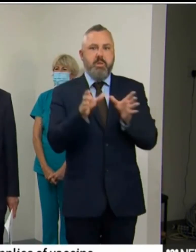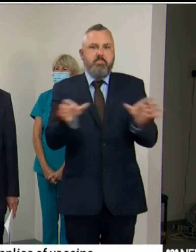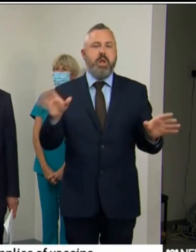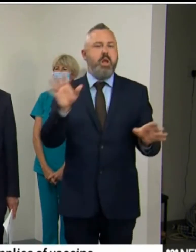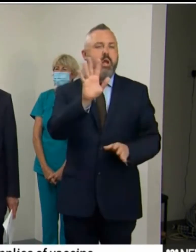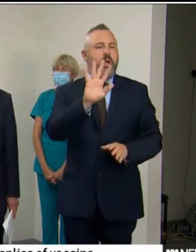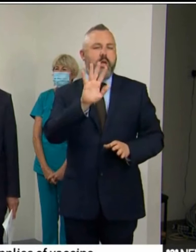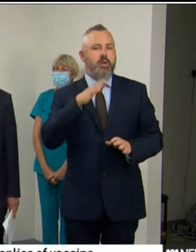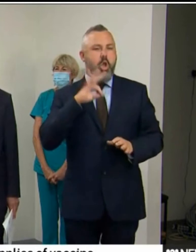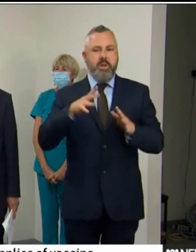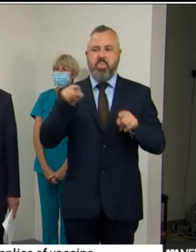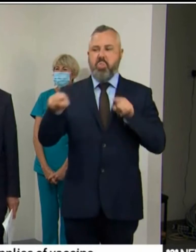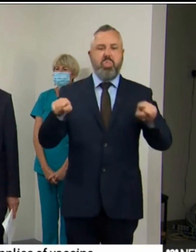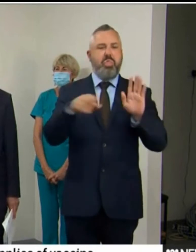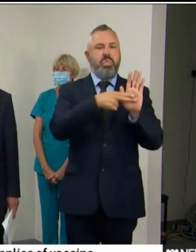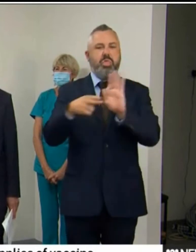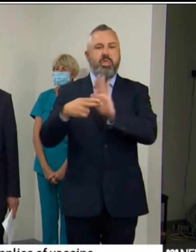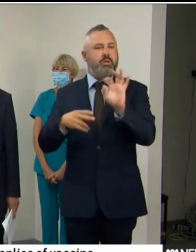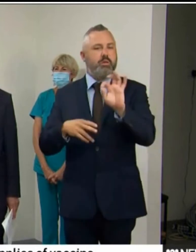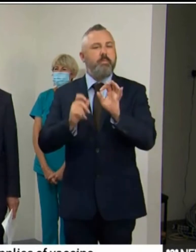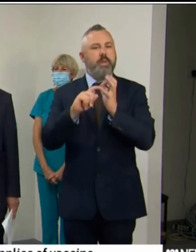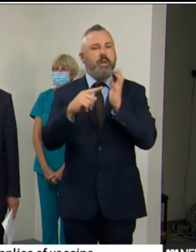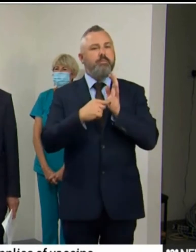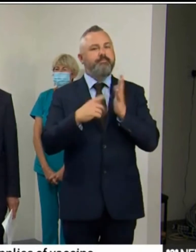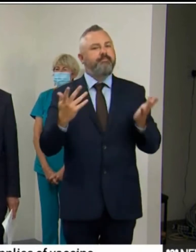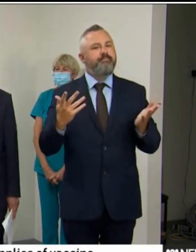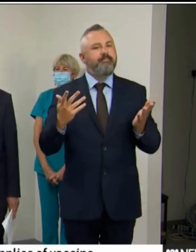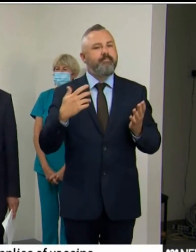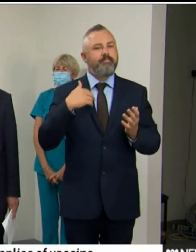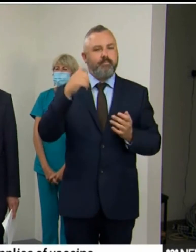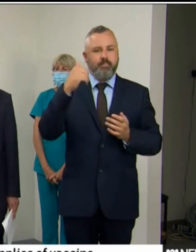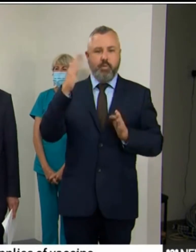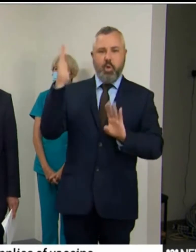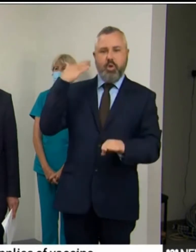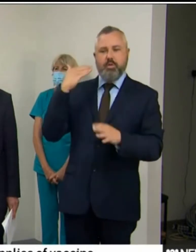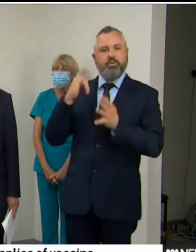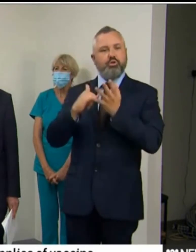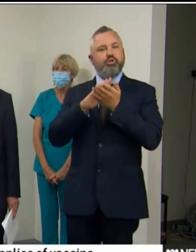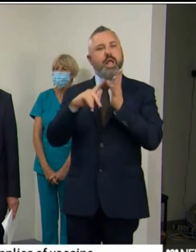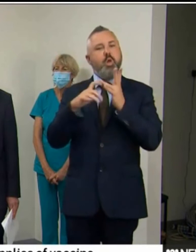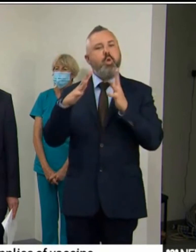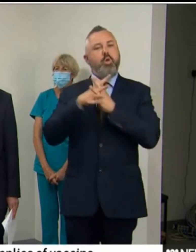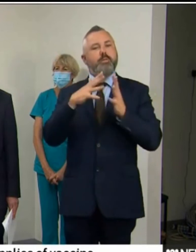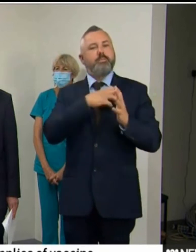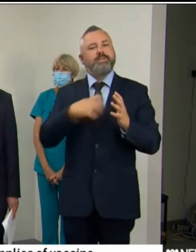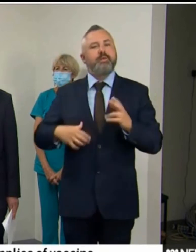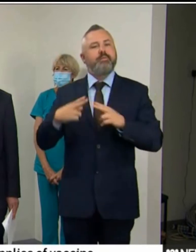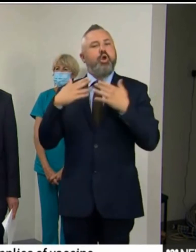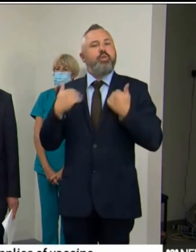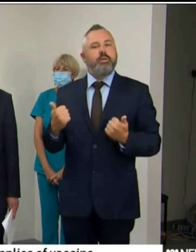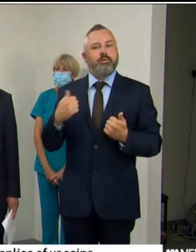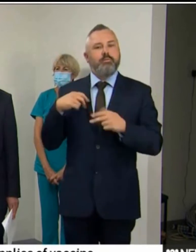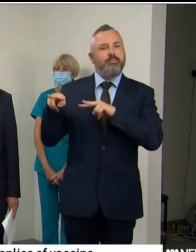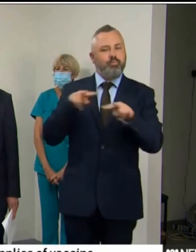Many a long year ago, when I was Shadow Minister for Health, the evidence then very clearly showed that women were far more likely to